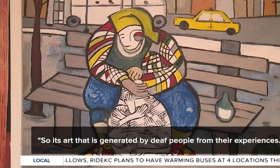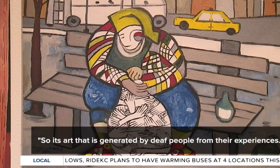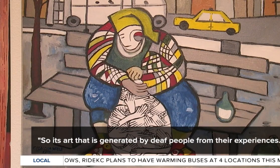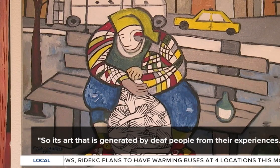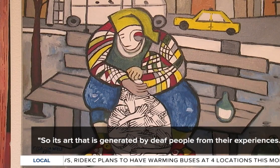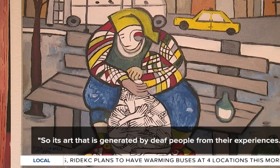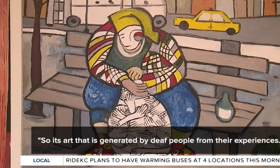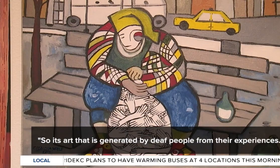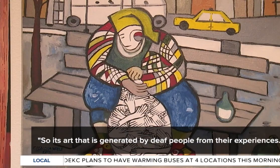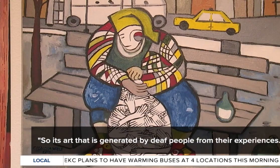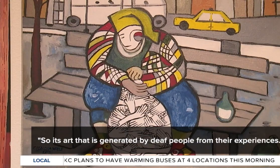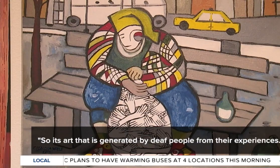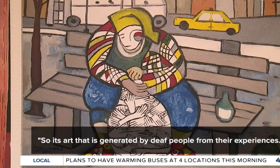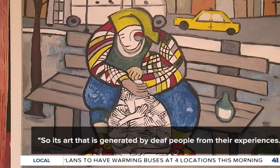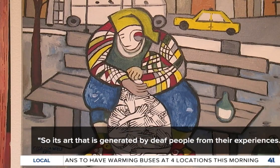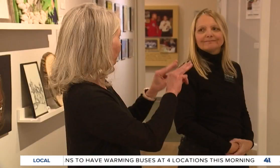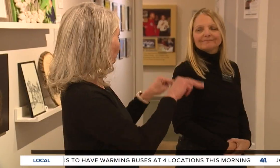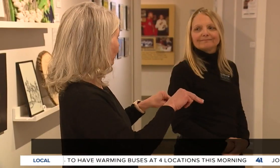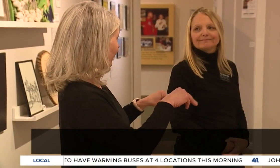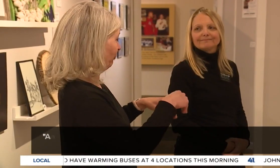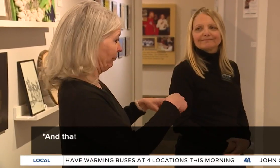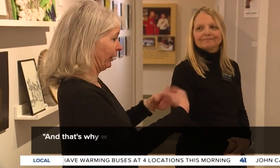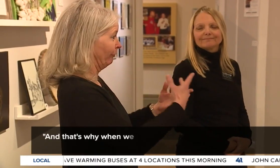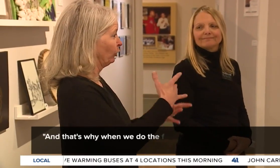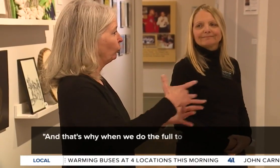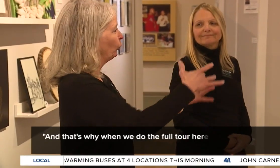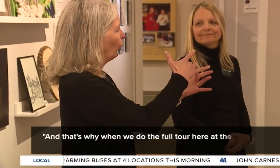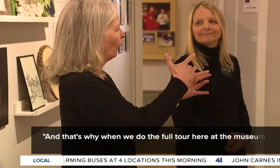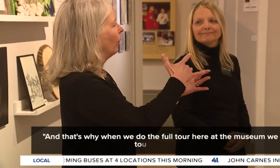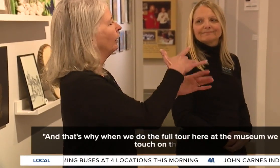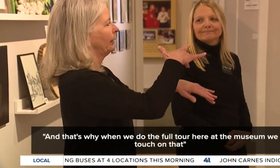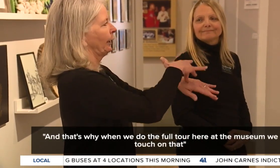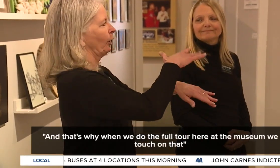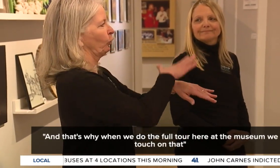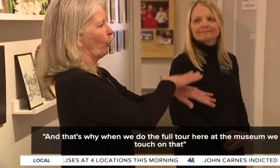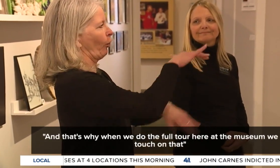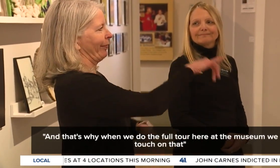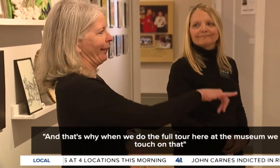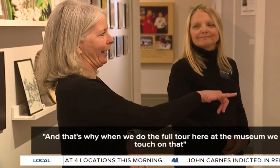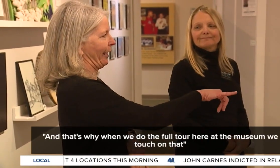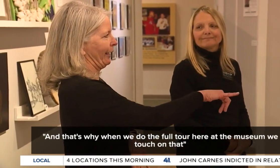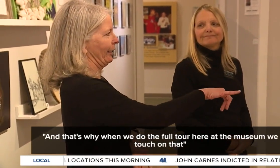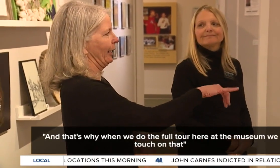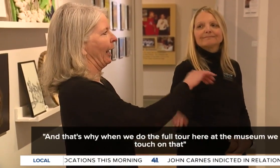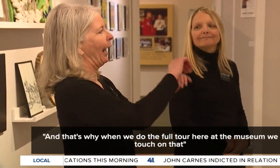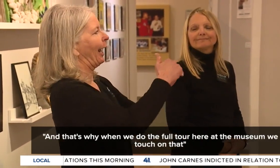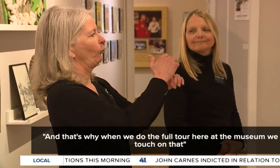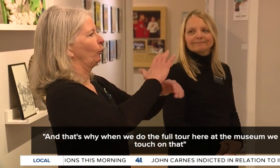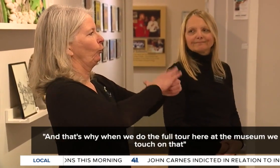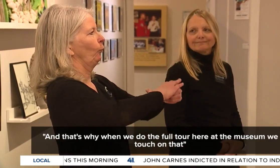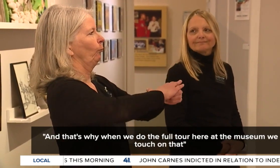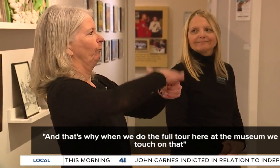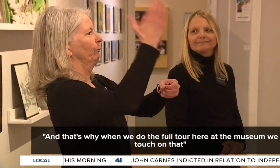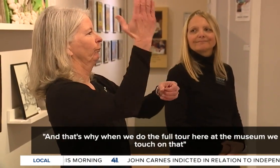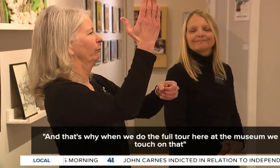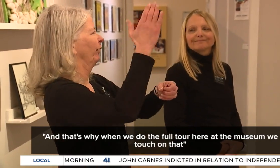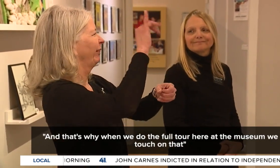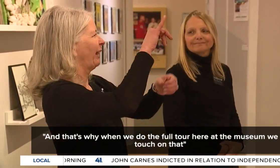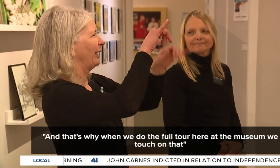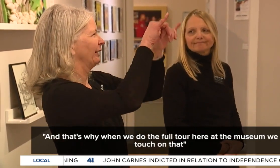people from their experiences. And that's why when we do the full tour here at the museum, we touch